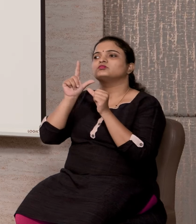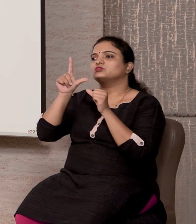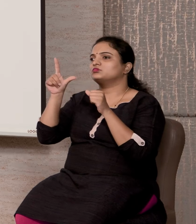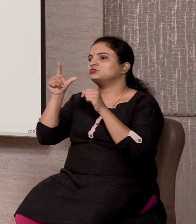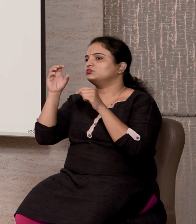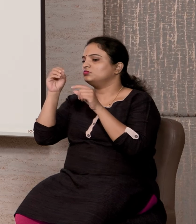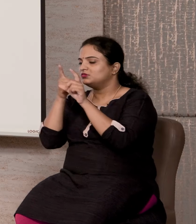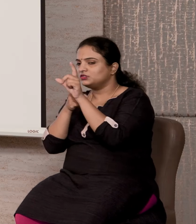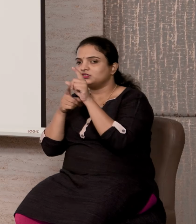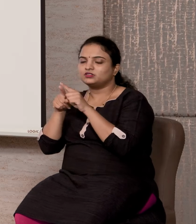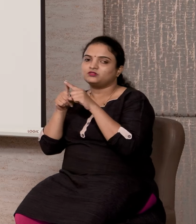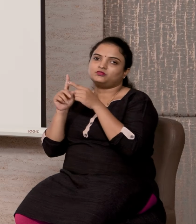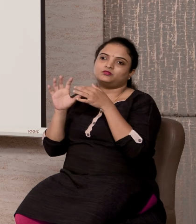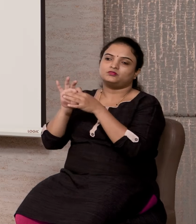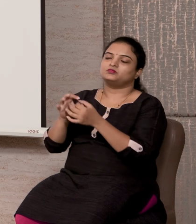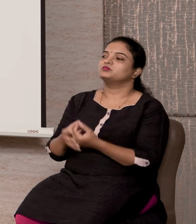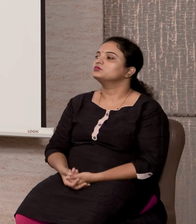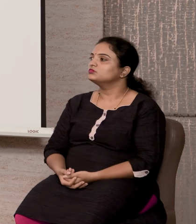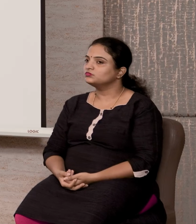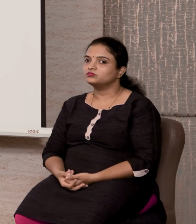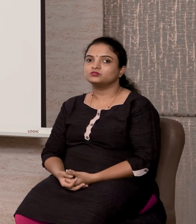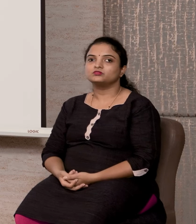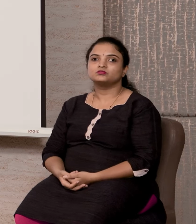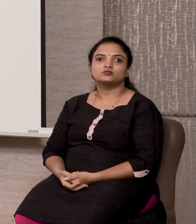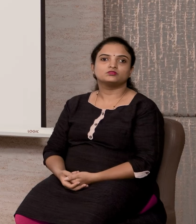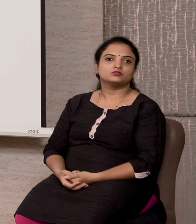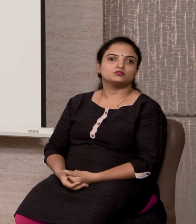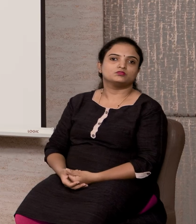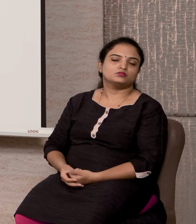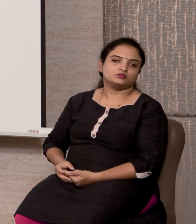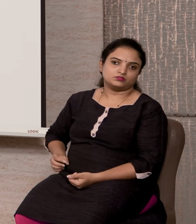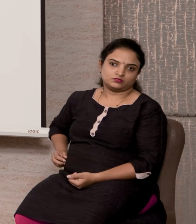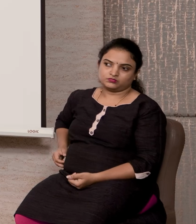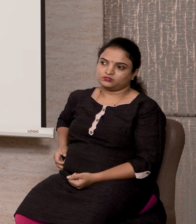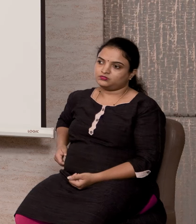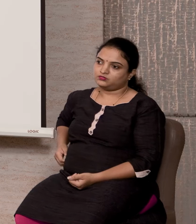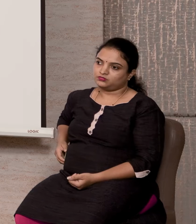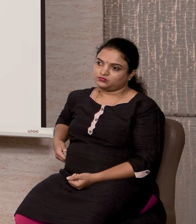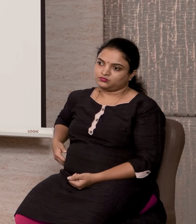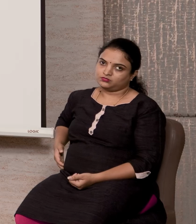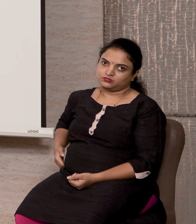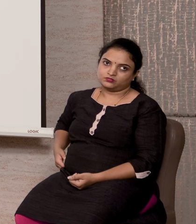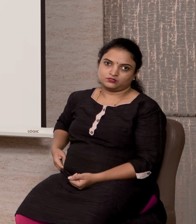info. Yeah, I completely agree with you on all of those points. Yeah. And